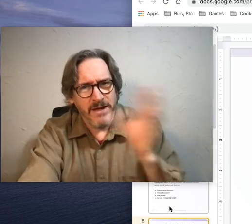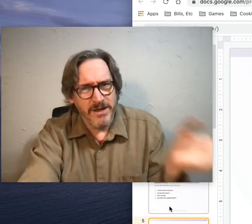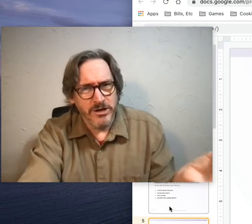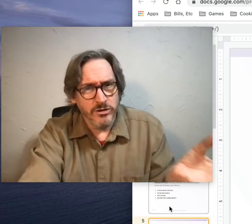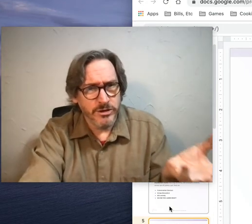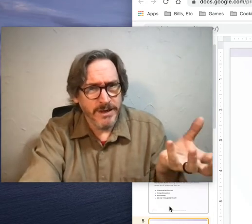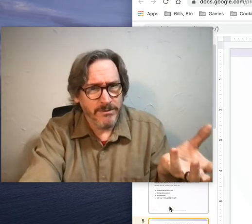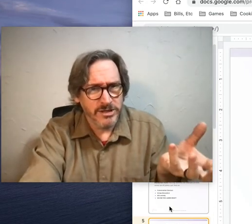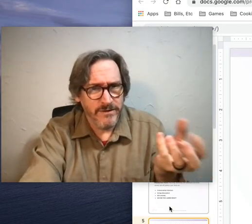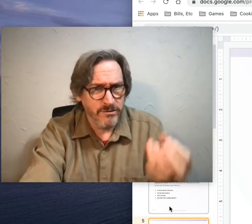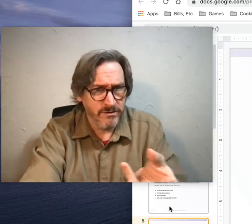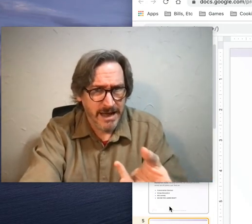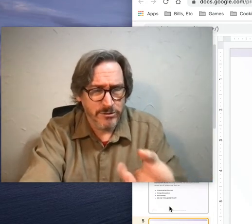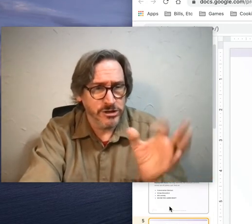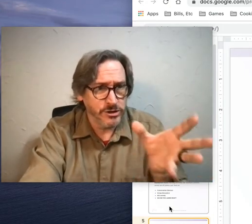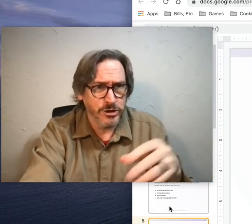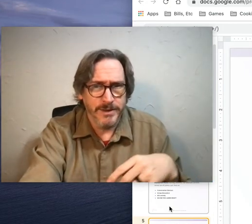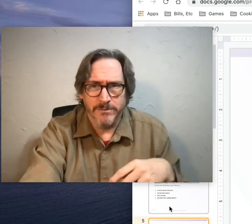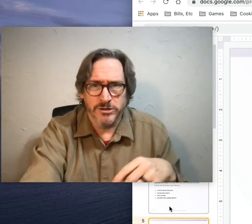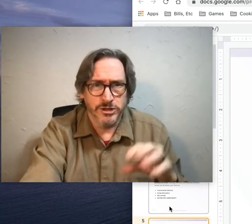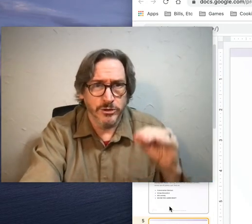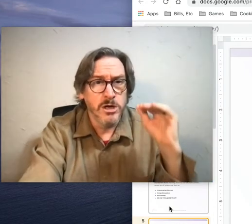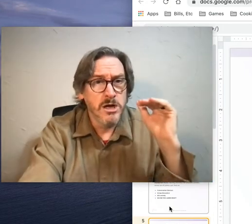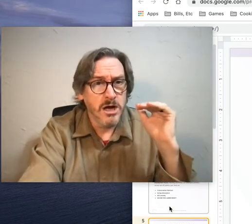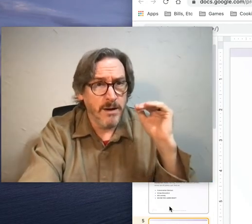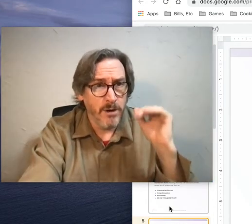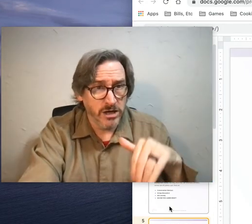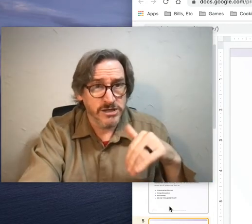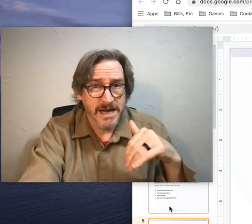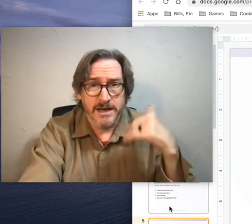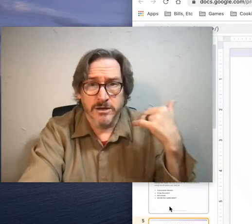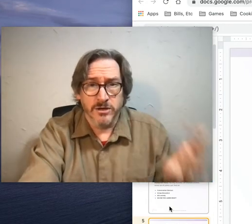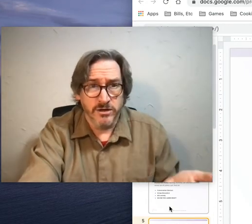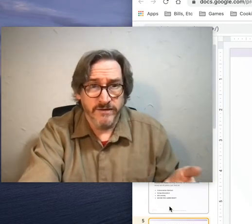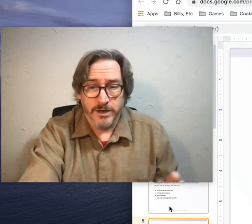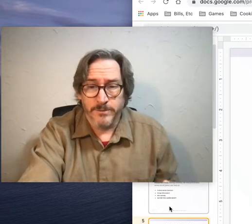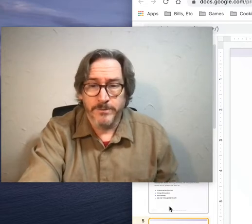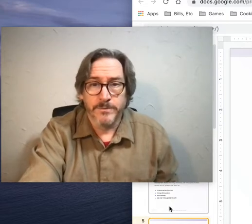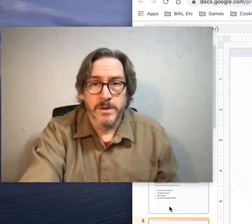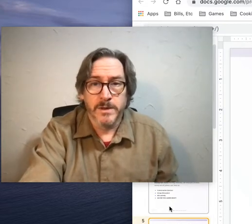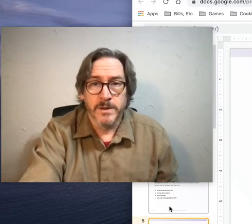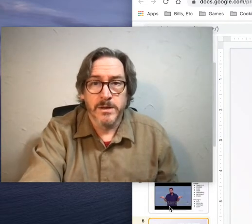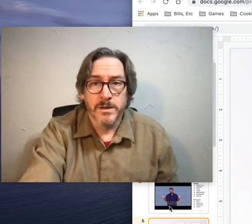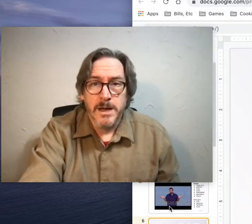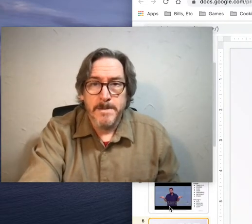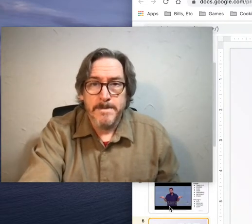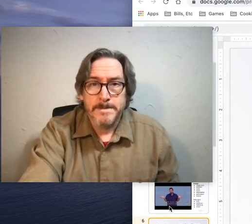vocab and then you should be able to, and the captions, you should be able to understand the video.